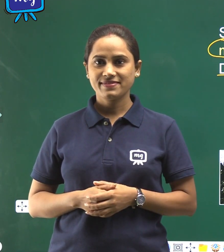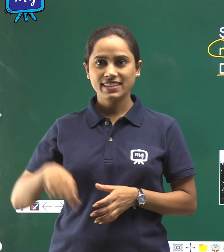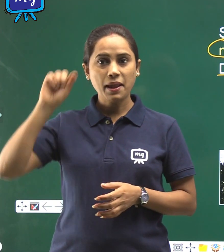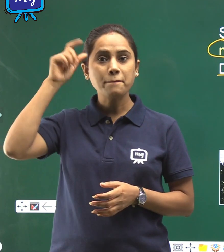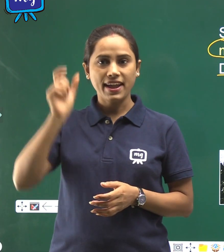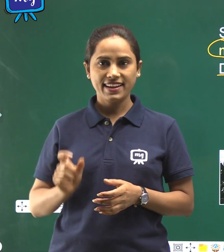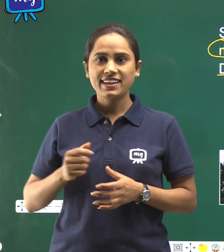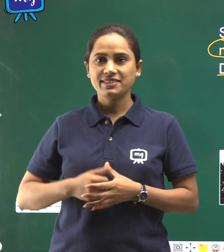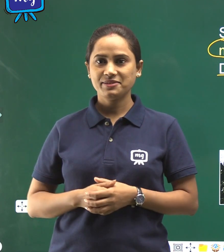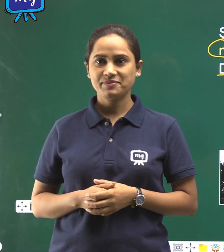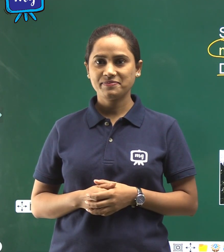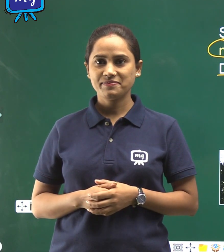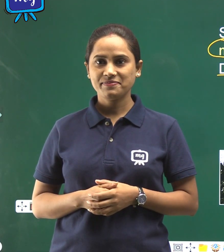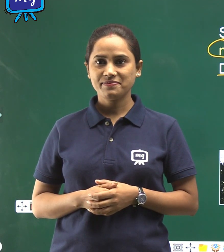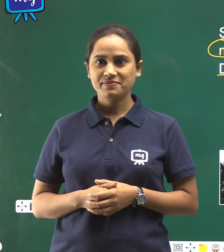migrant,